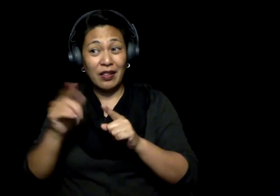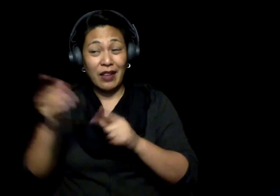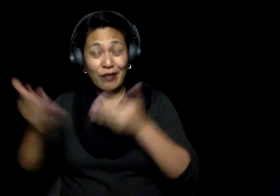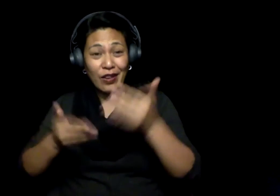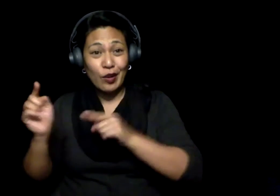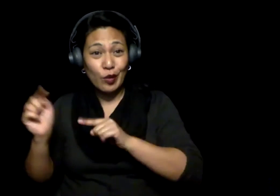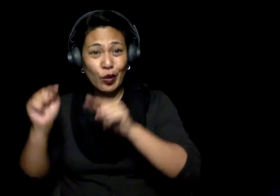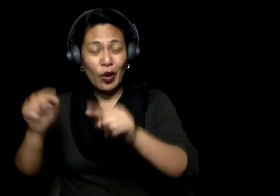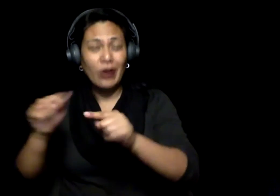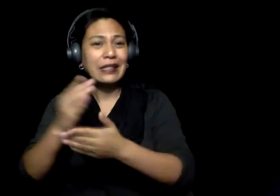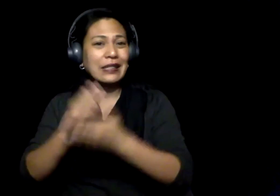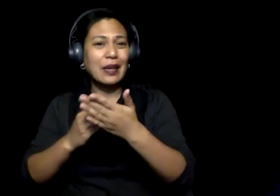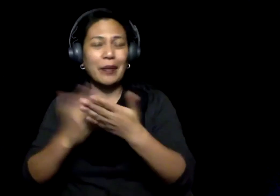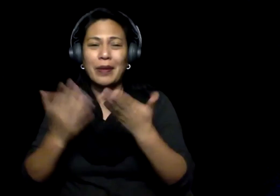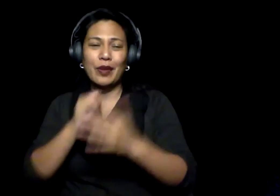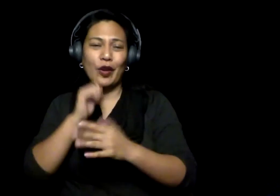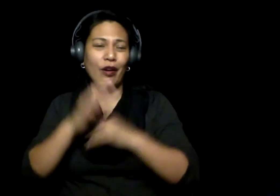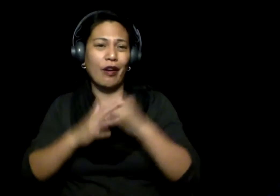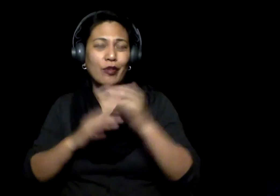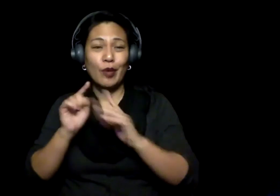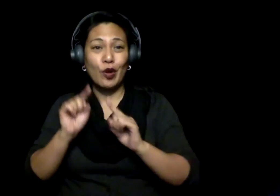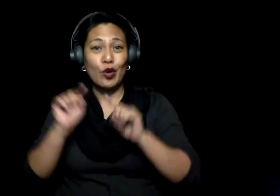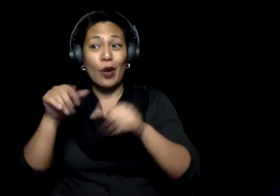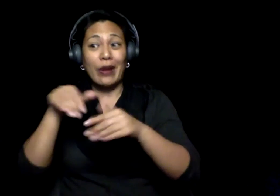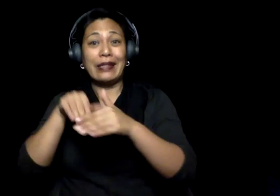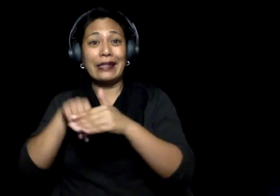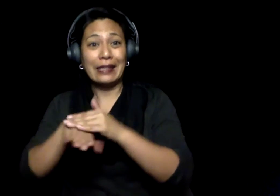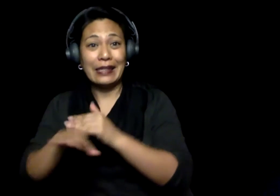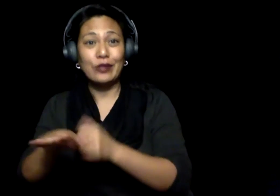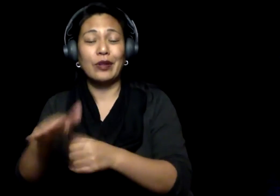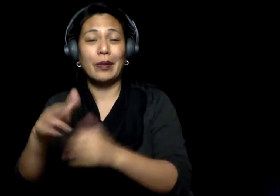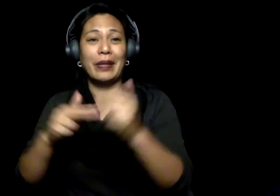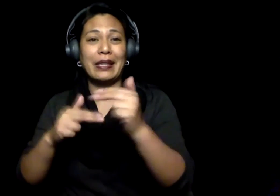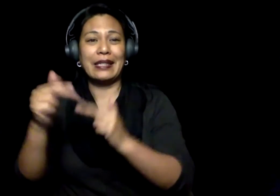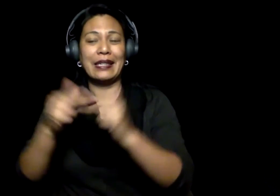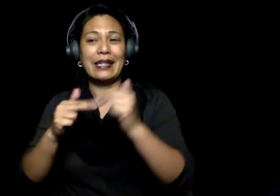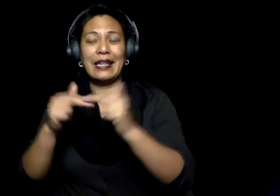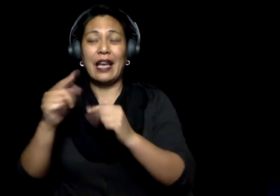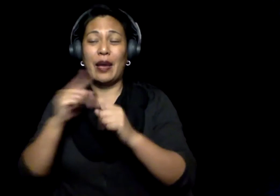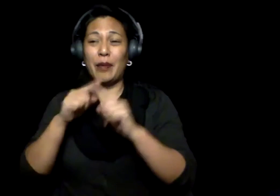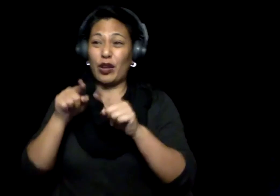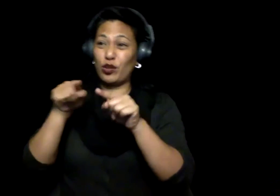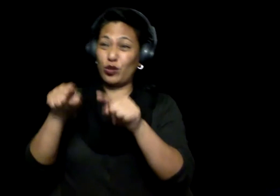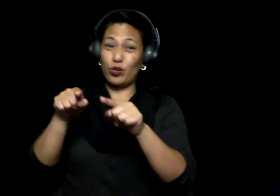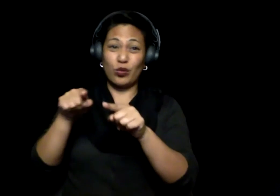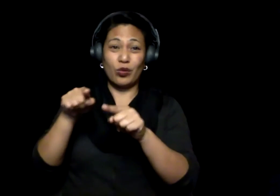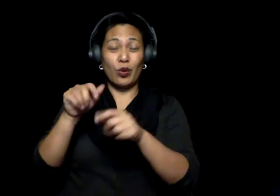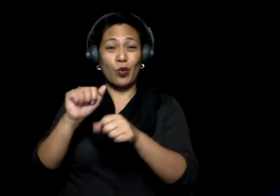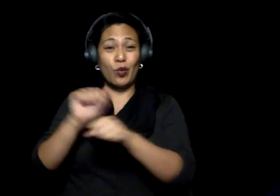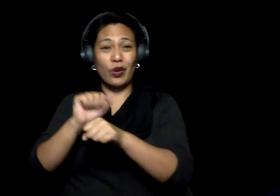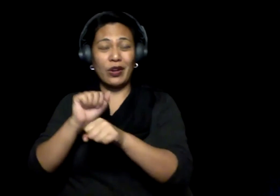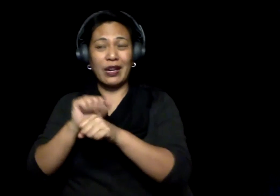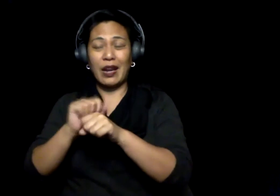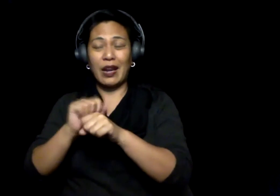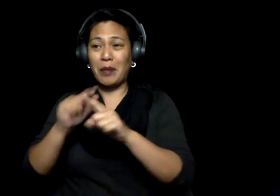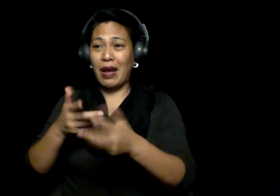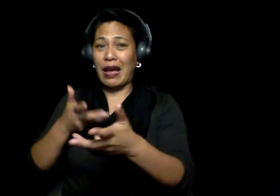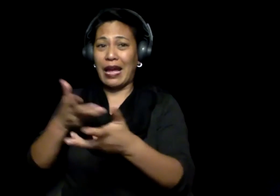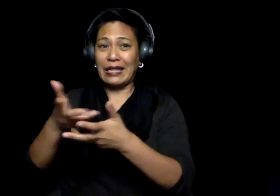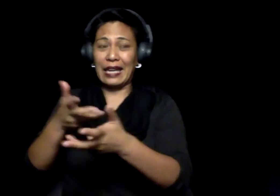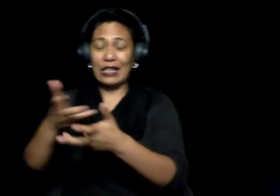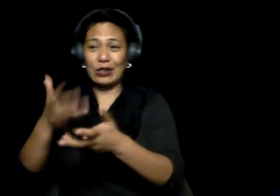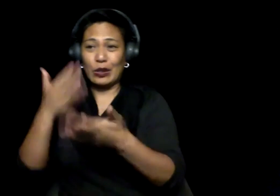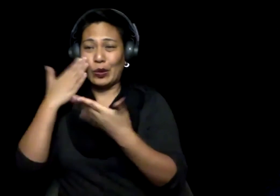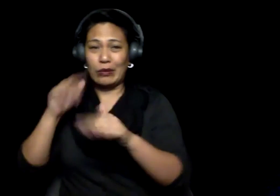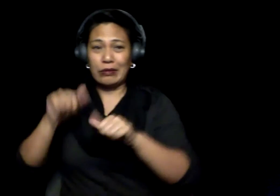really uncomfortable walking into a space where you're kind of working, and they may not know how to engage with you. On the other hand,